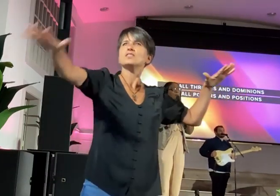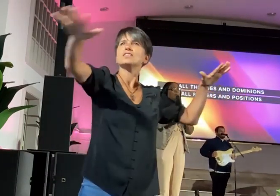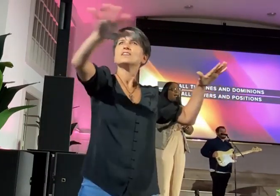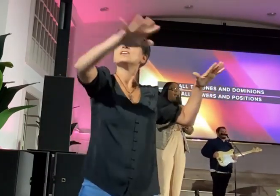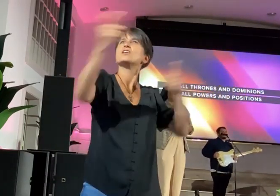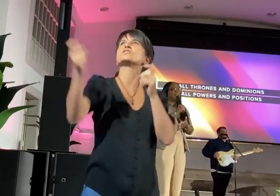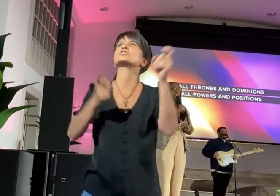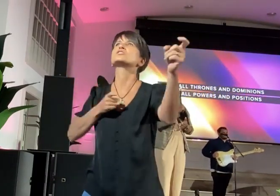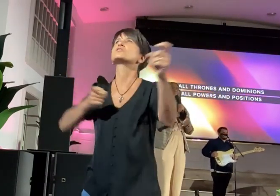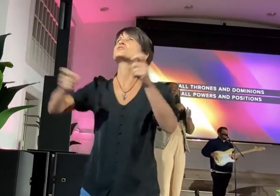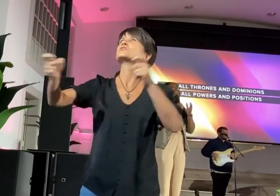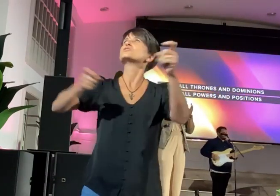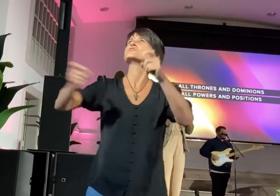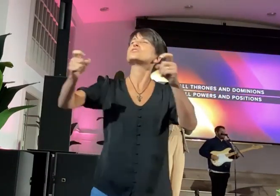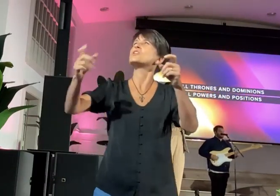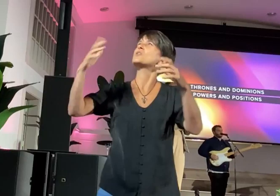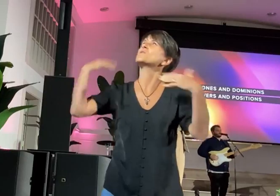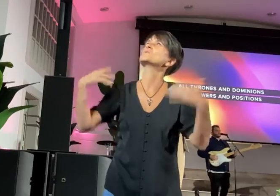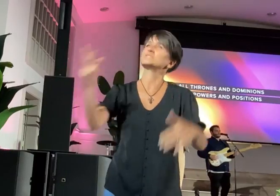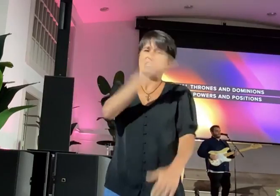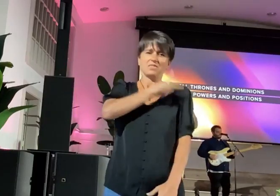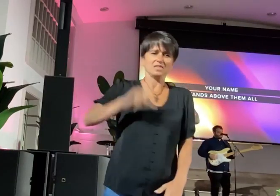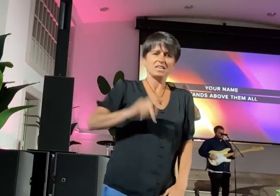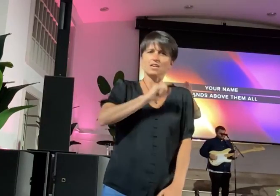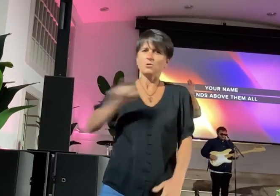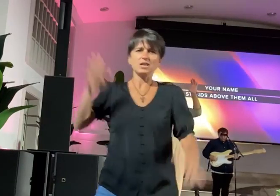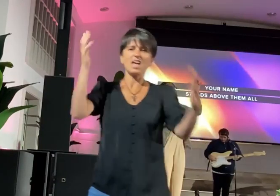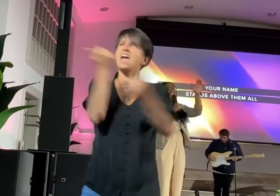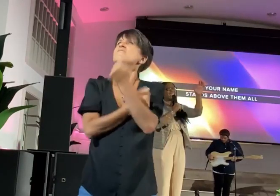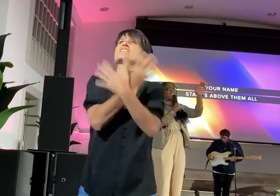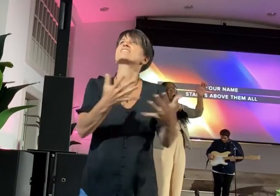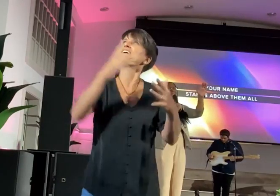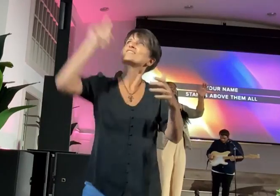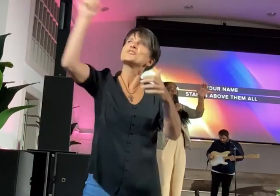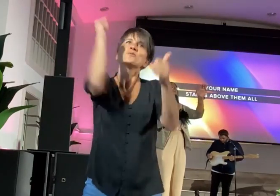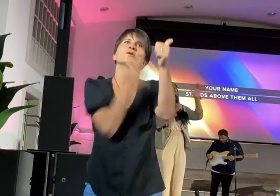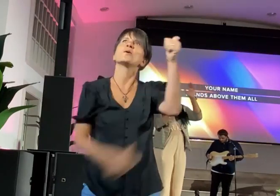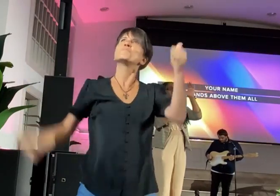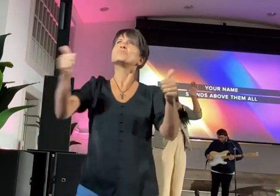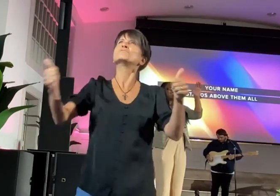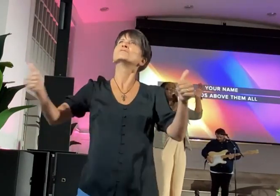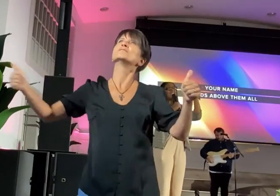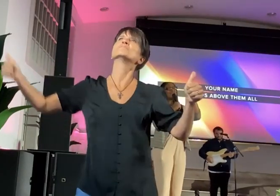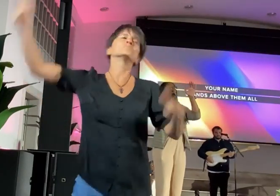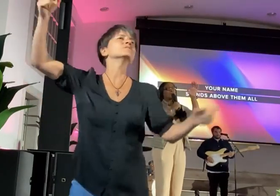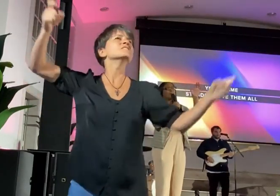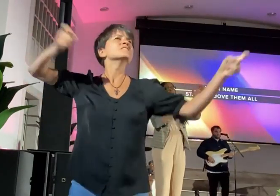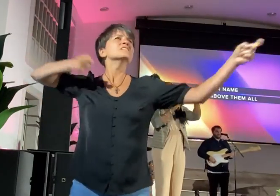Your name.